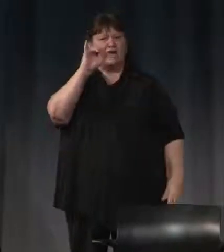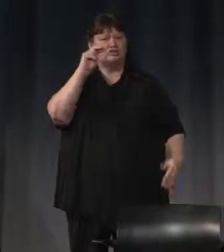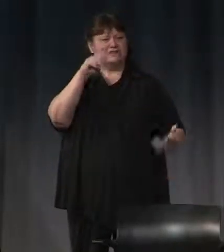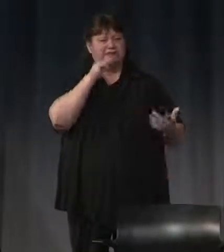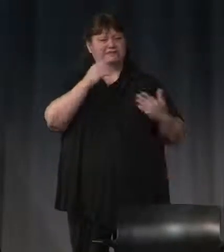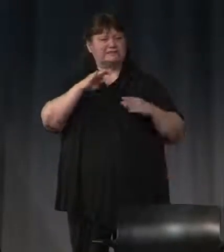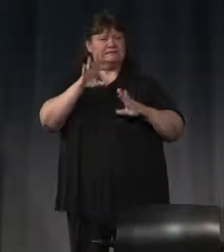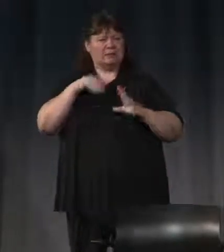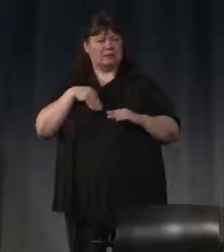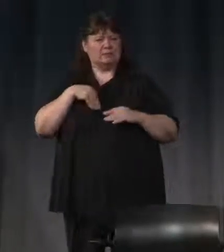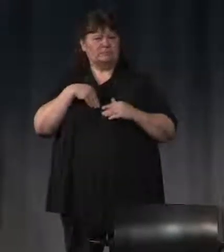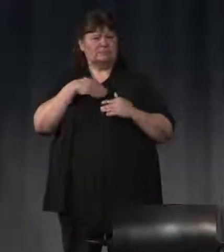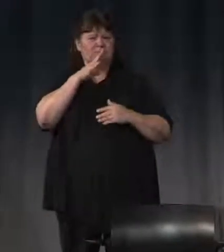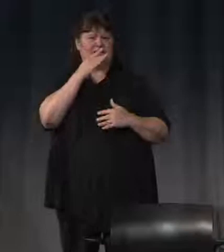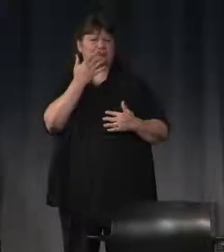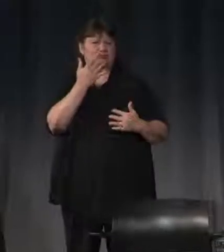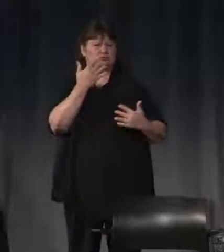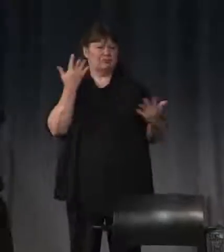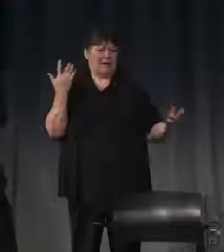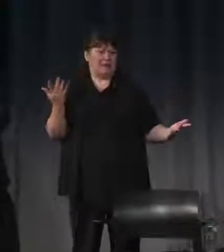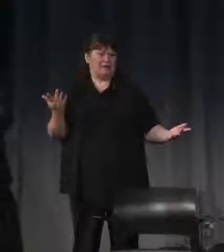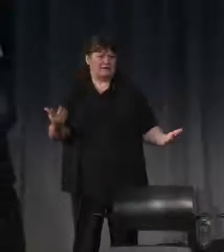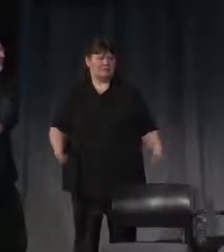acceptable speech?